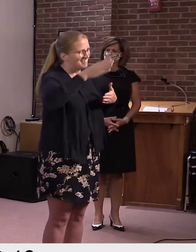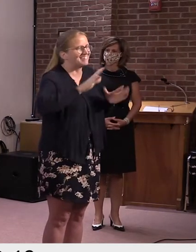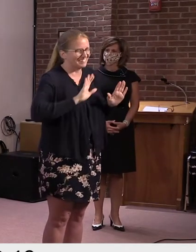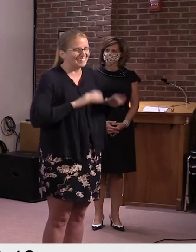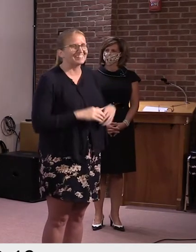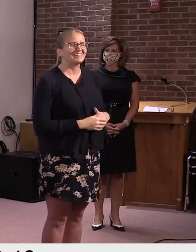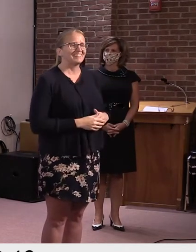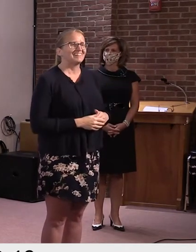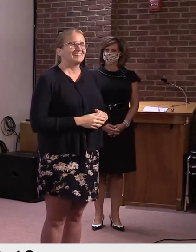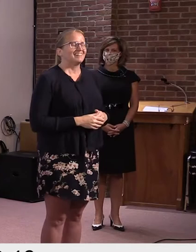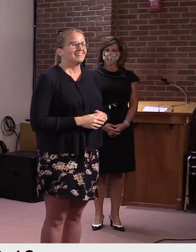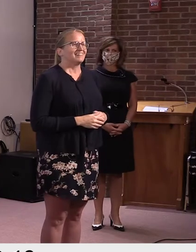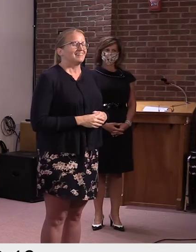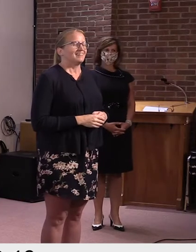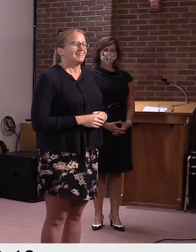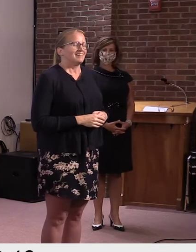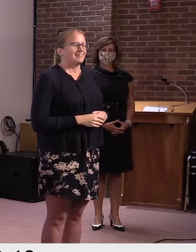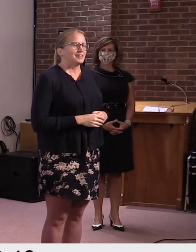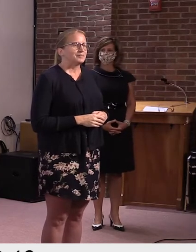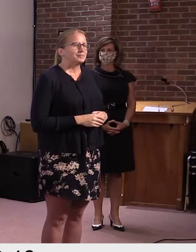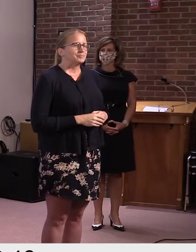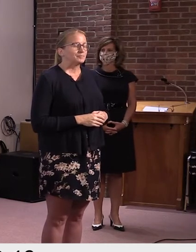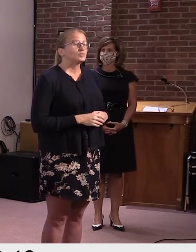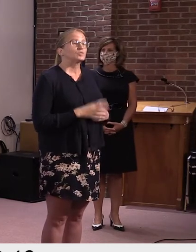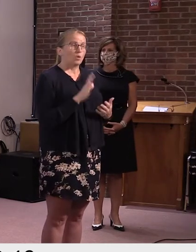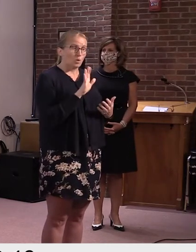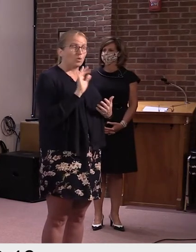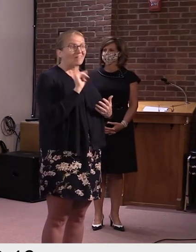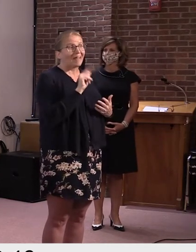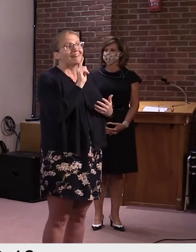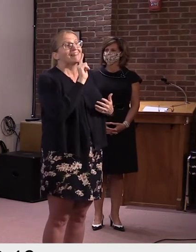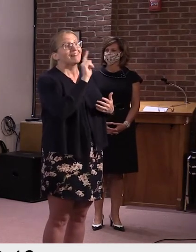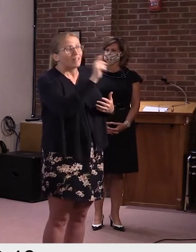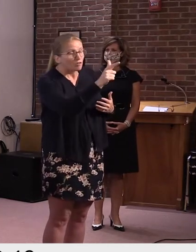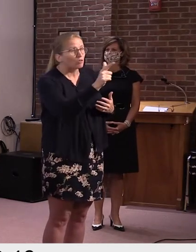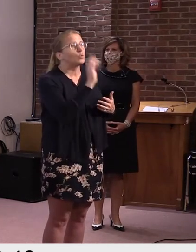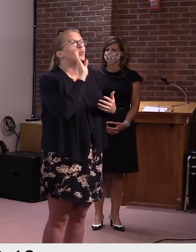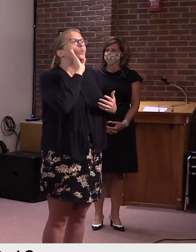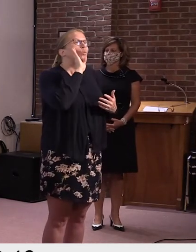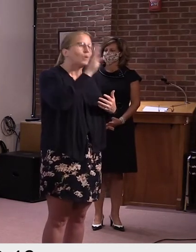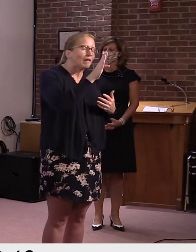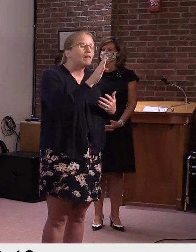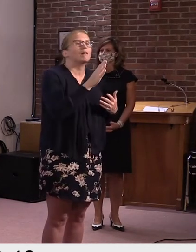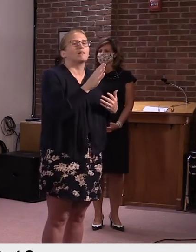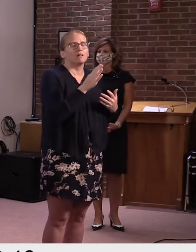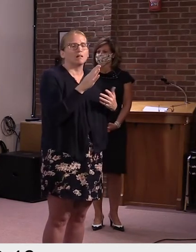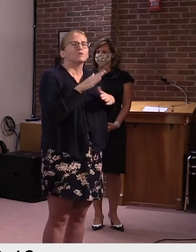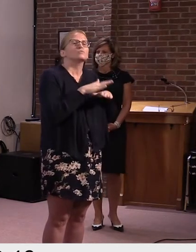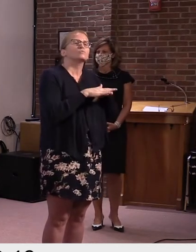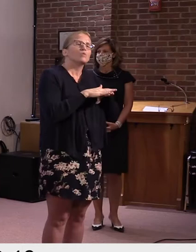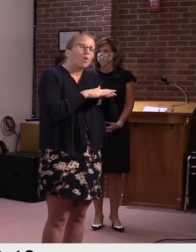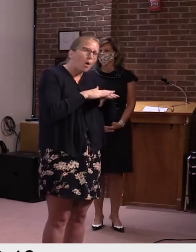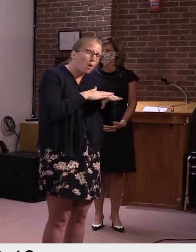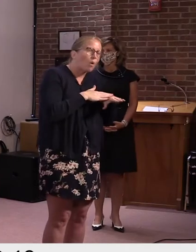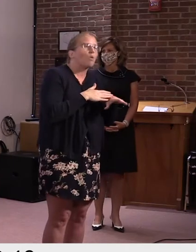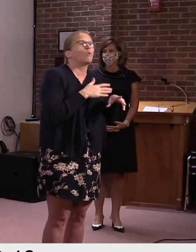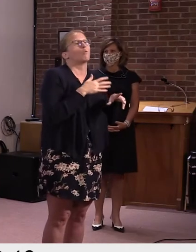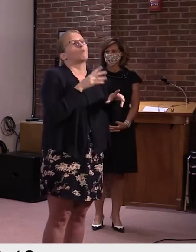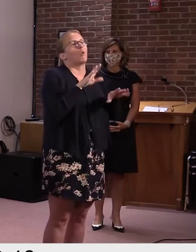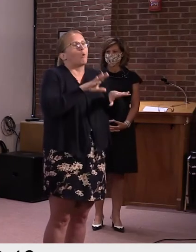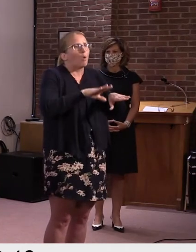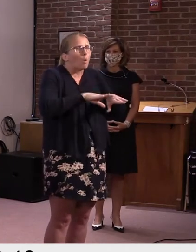along this line that will allow sort of a gradual reopening